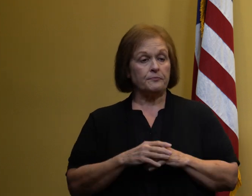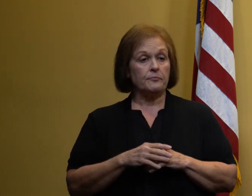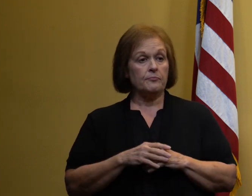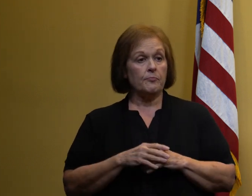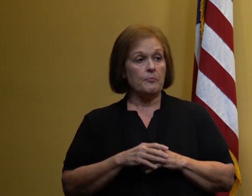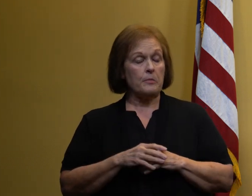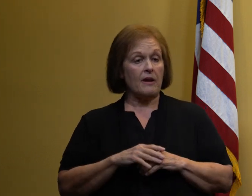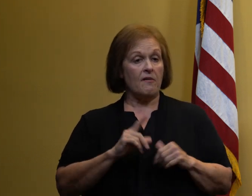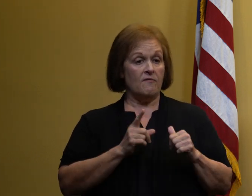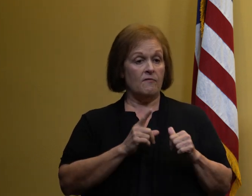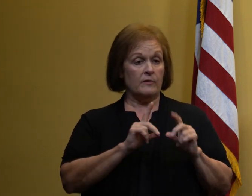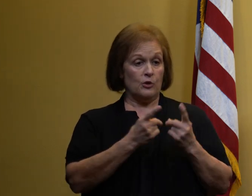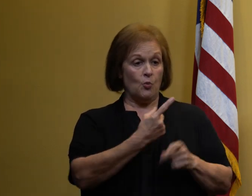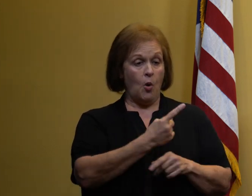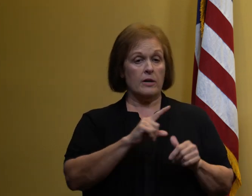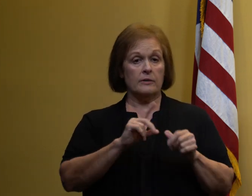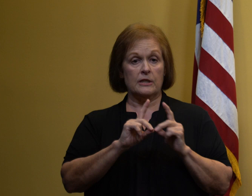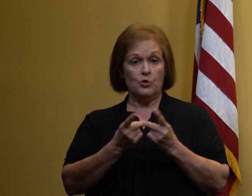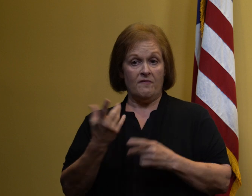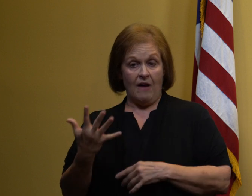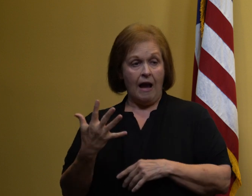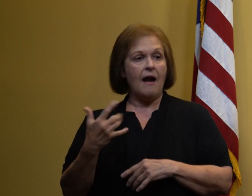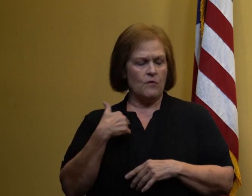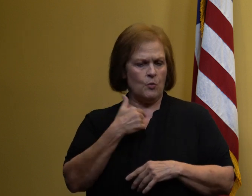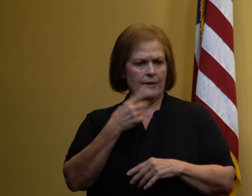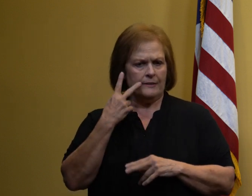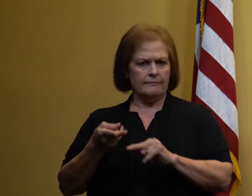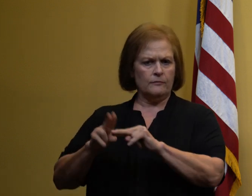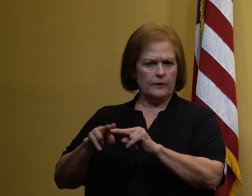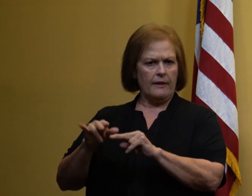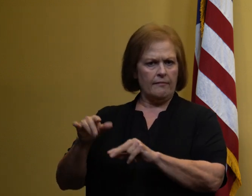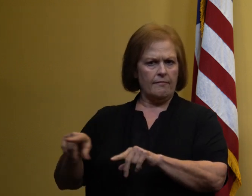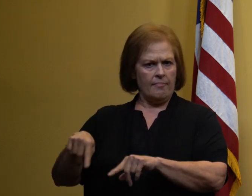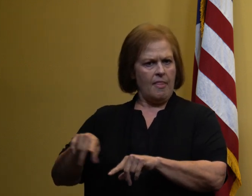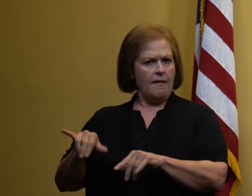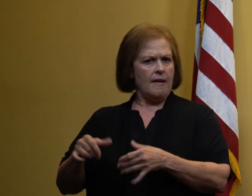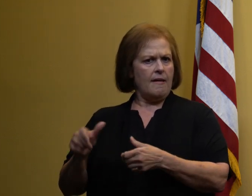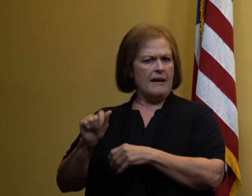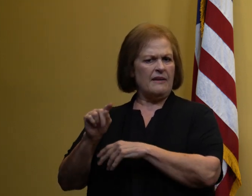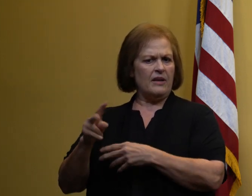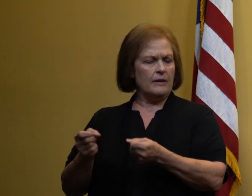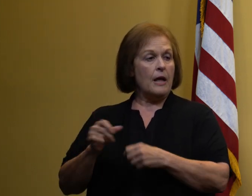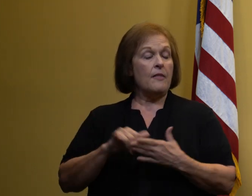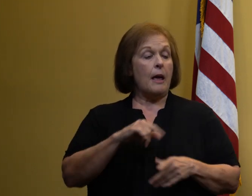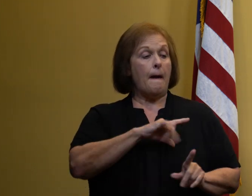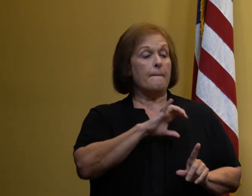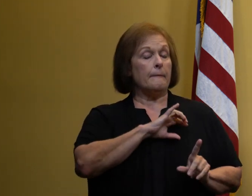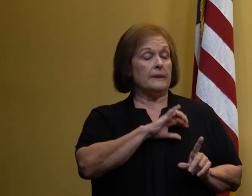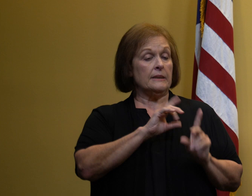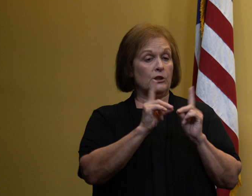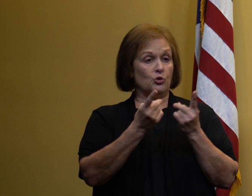and 5th districts, this is where we're seeing these activities. But the 1st and 5th districts, meaning NOPD